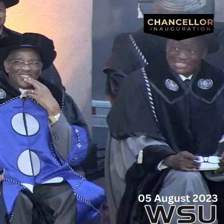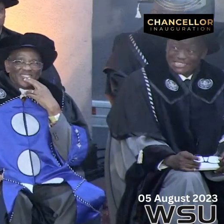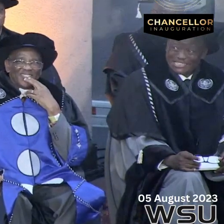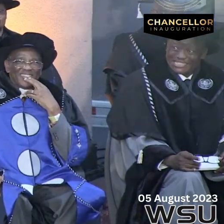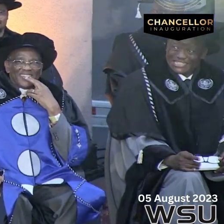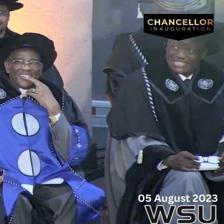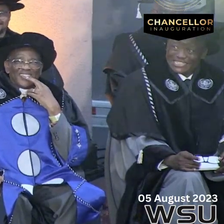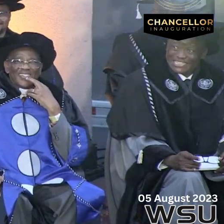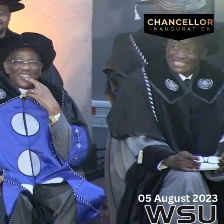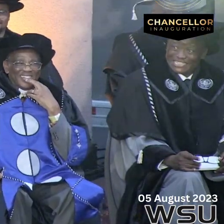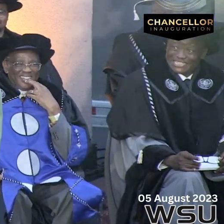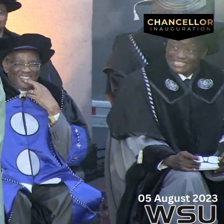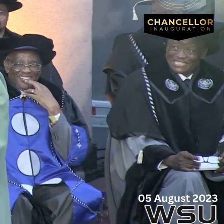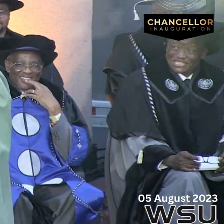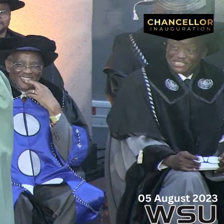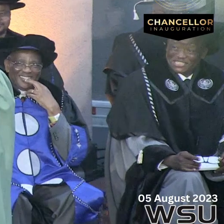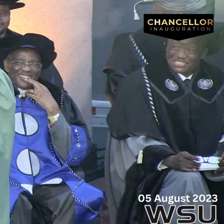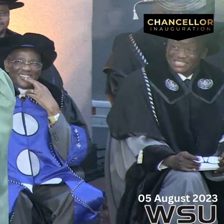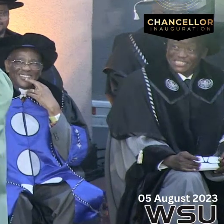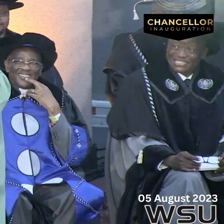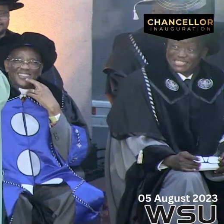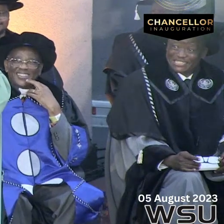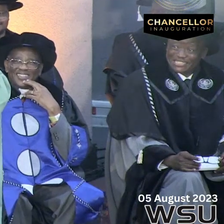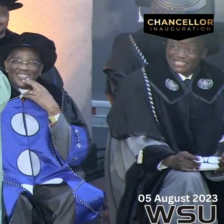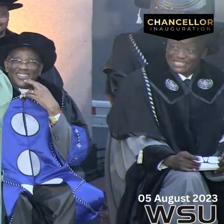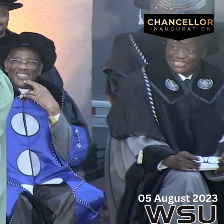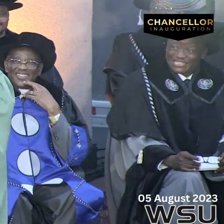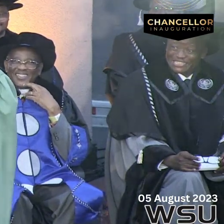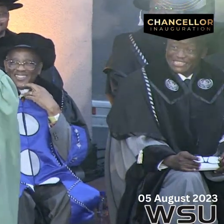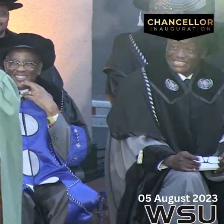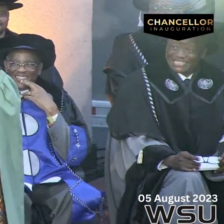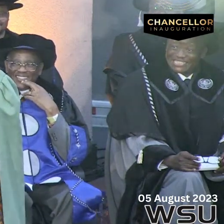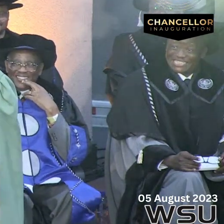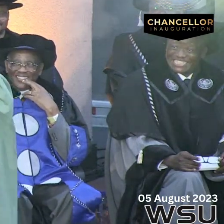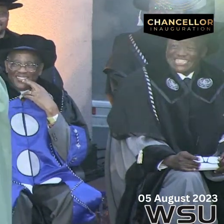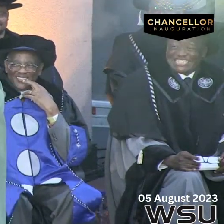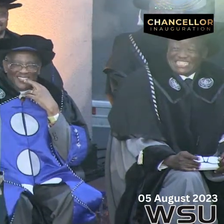ayifuna ke nam ke le oyile wenze uba ndizokwazi usenga kakuhle